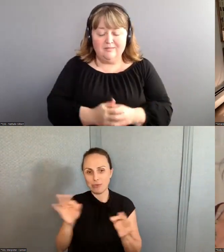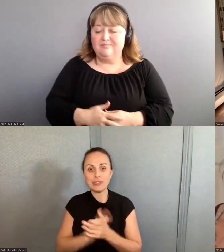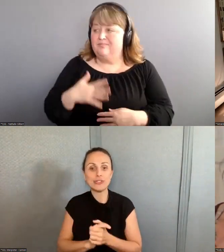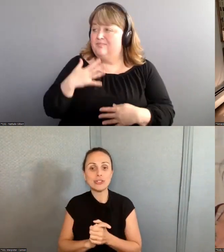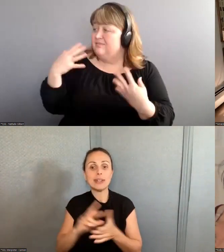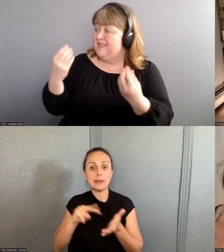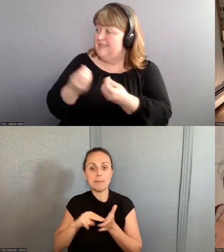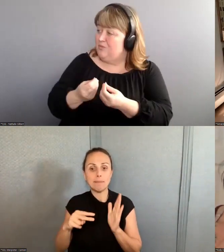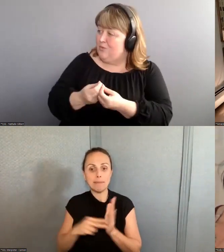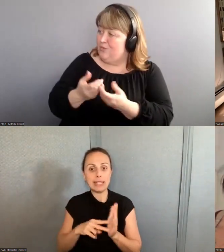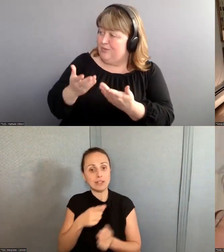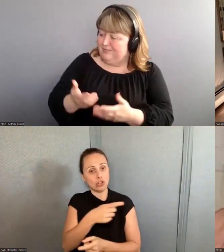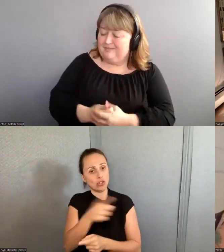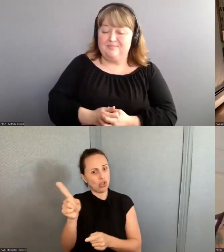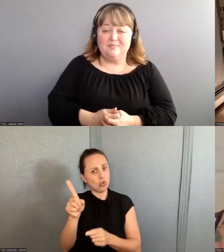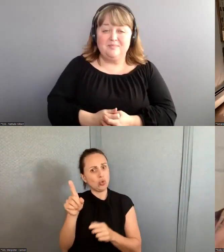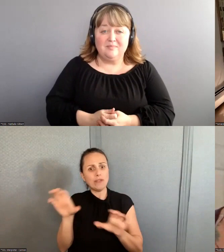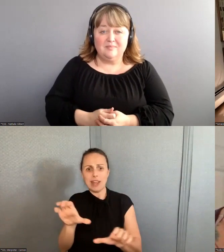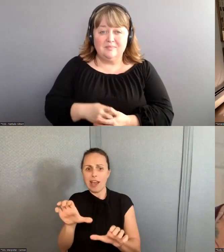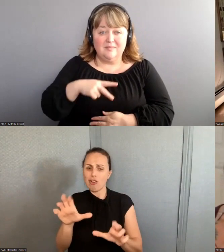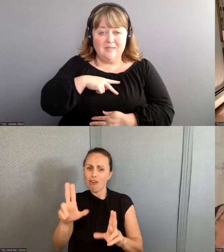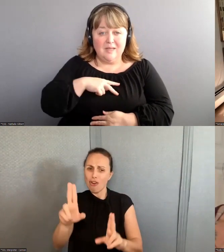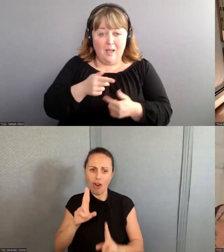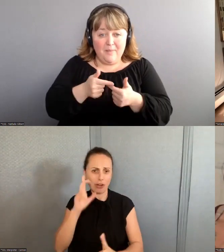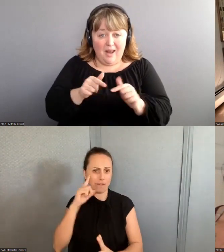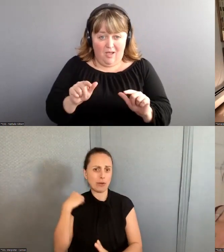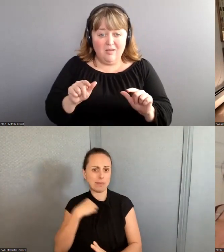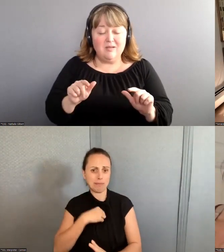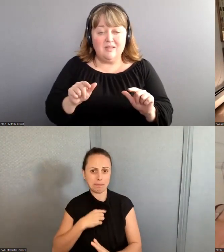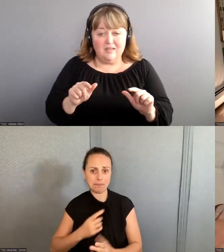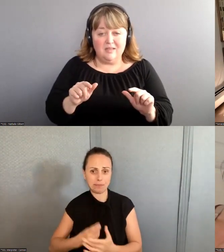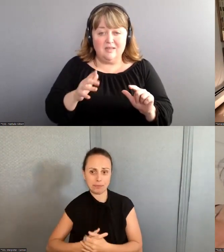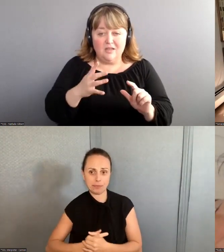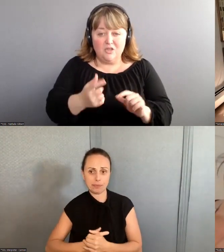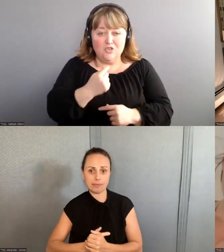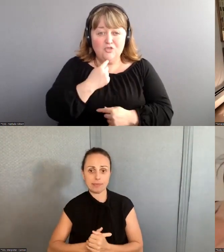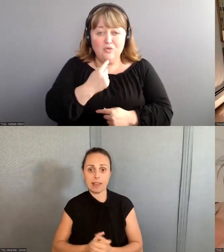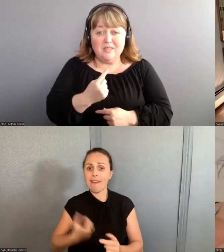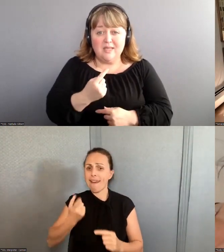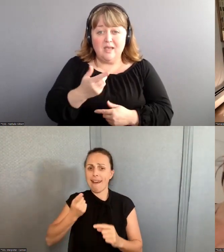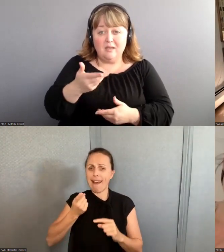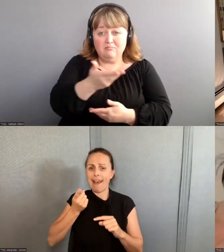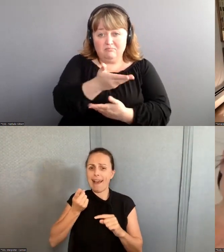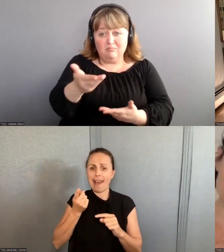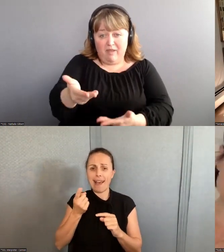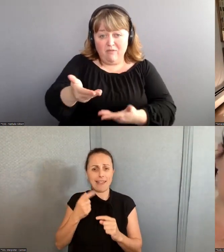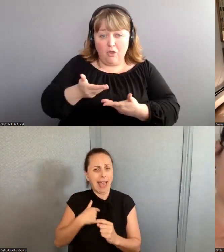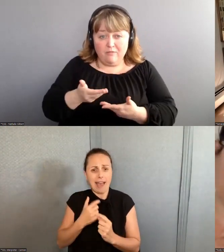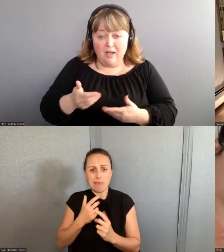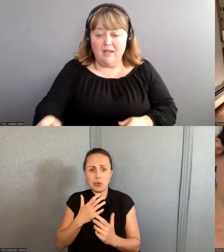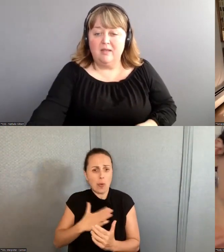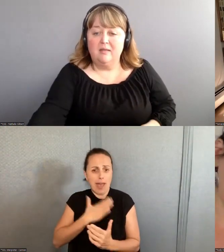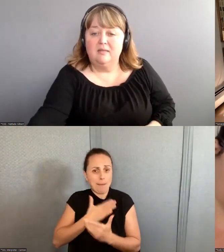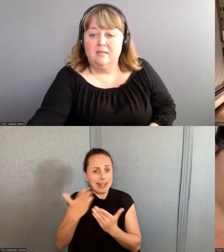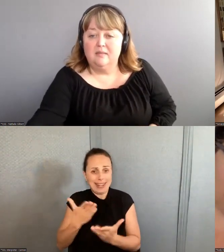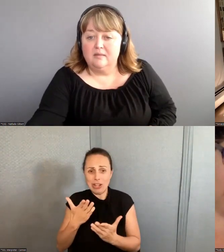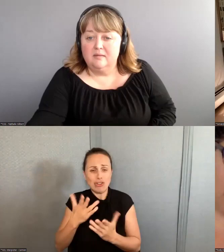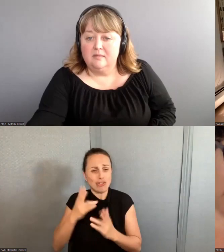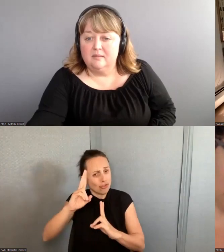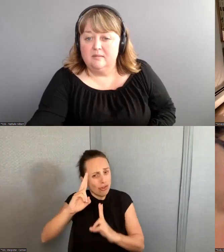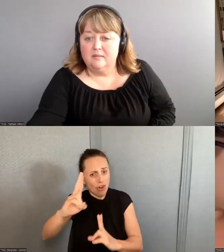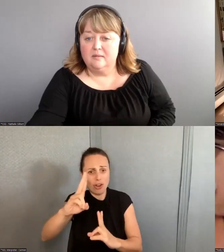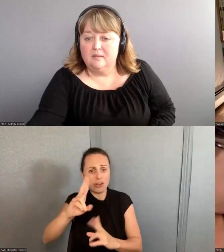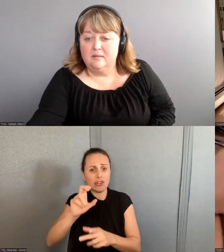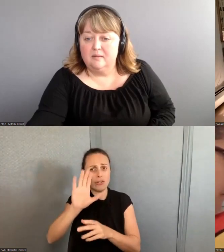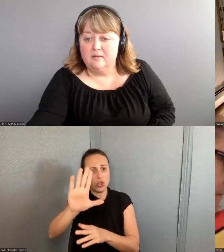it means you have done me a tremendous honor. And I can't think of anywhere that I would rather be to lift up and honor the work